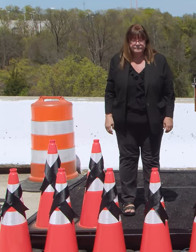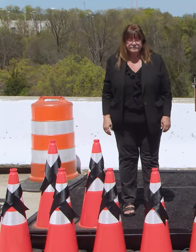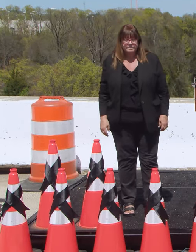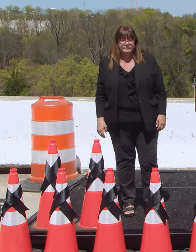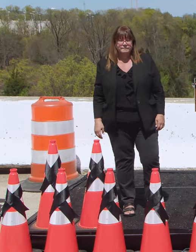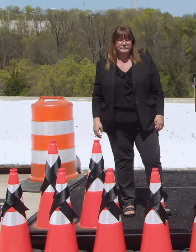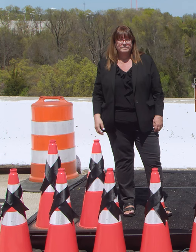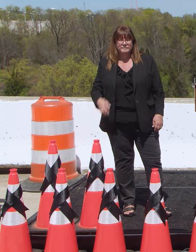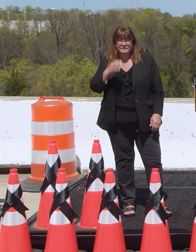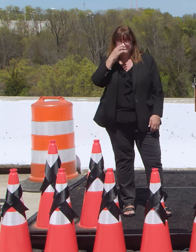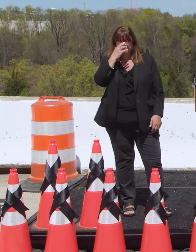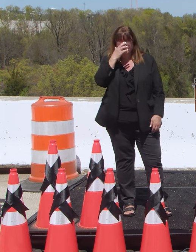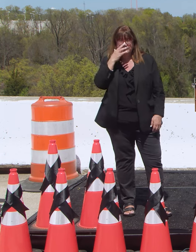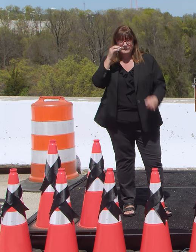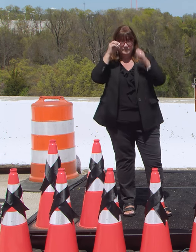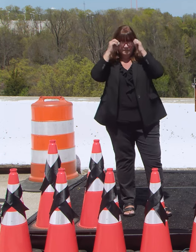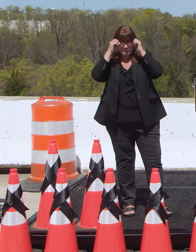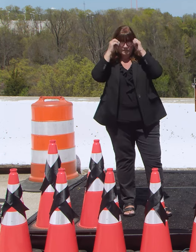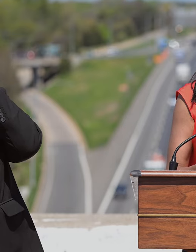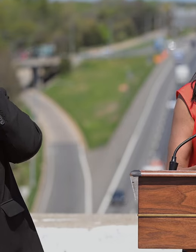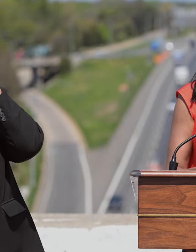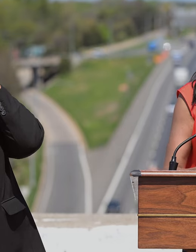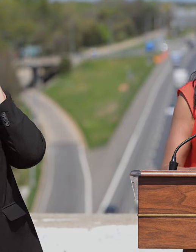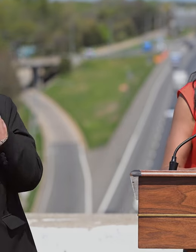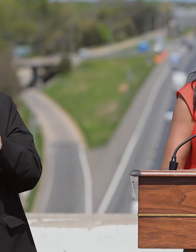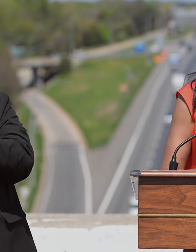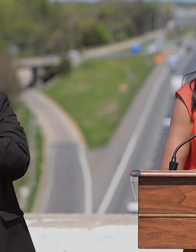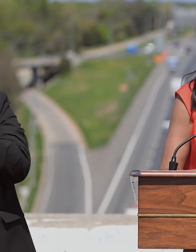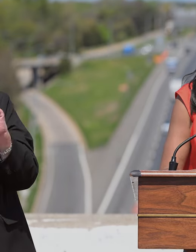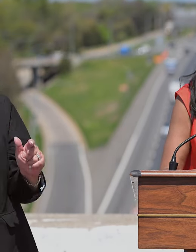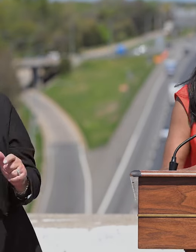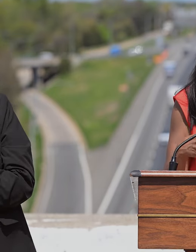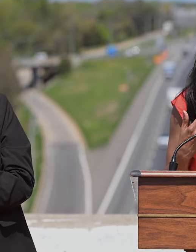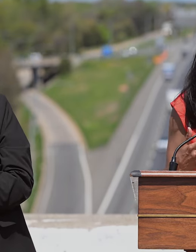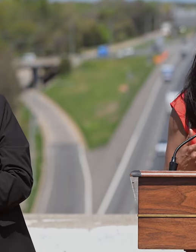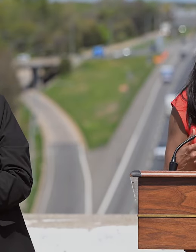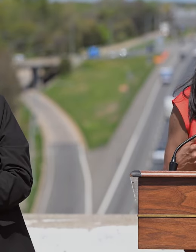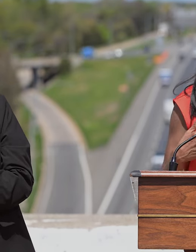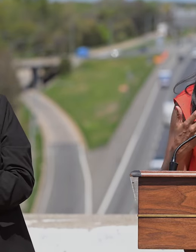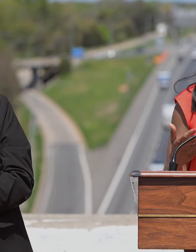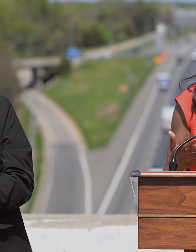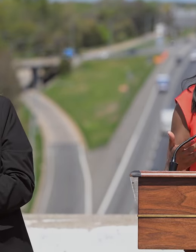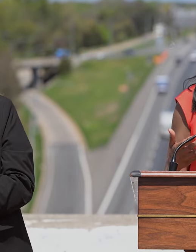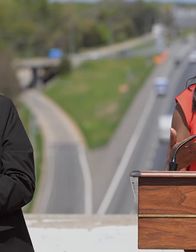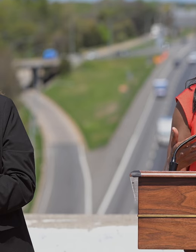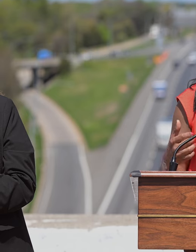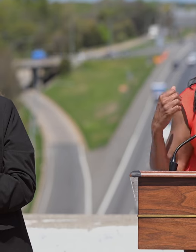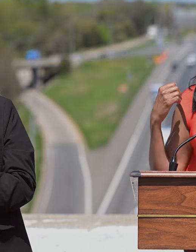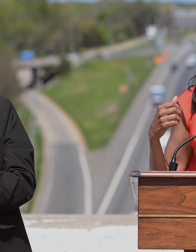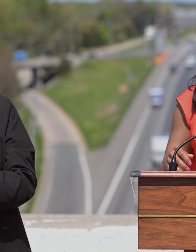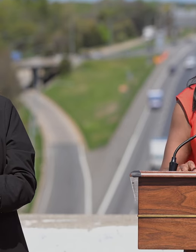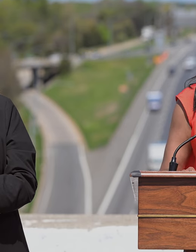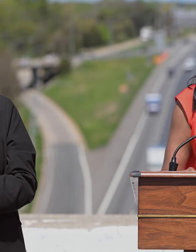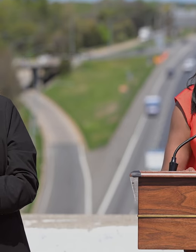Good afternoon, everyone. I was told that I better project